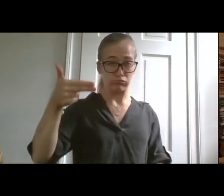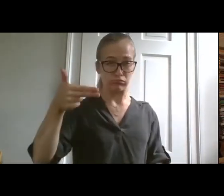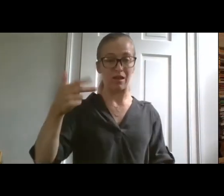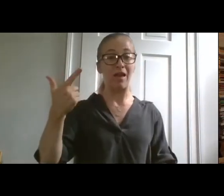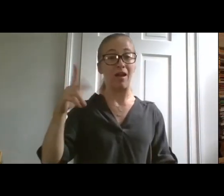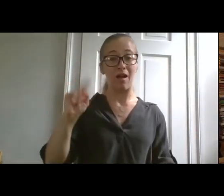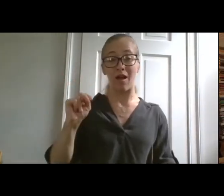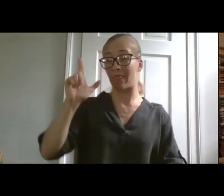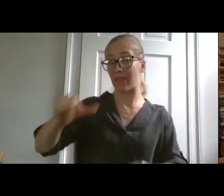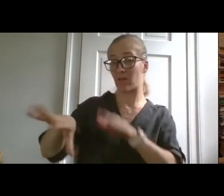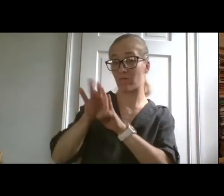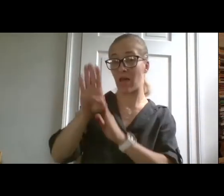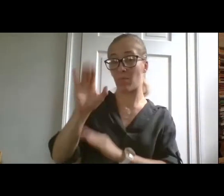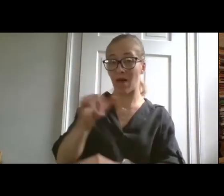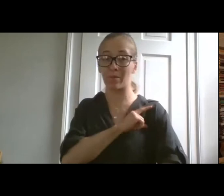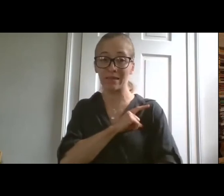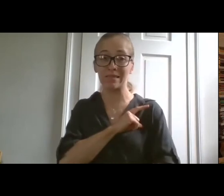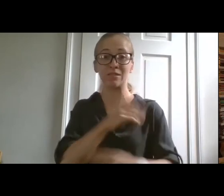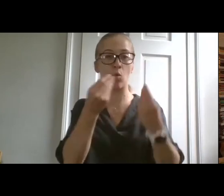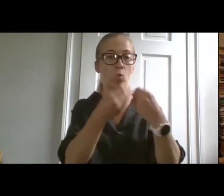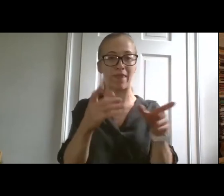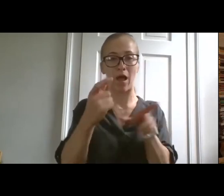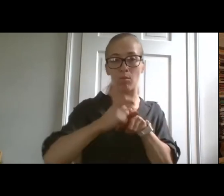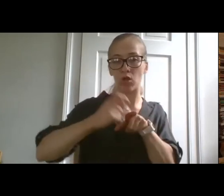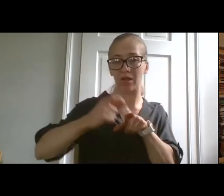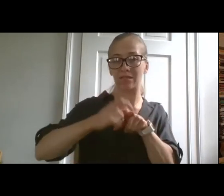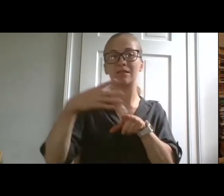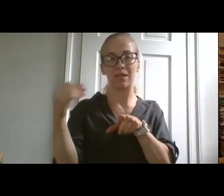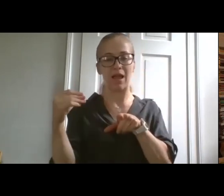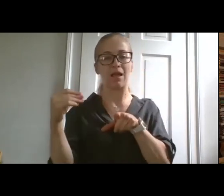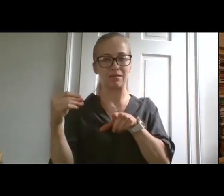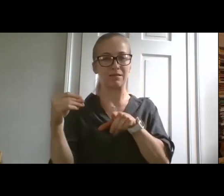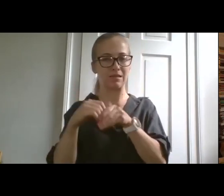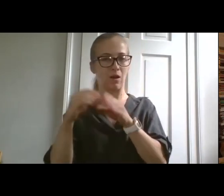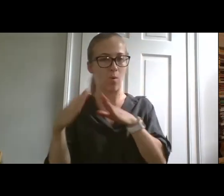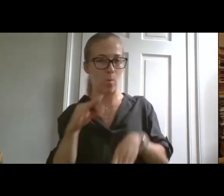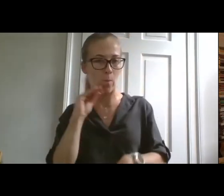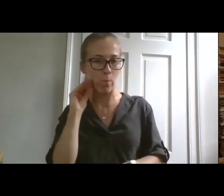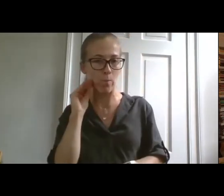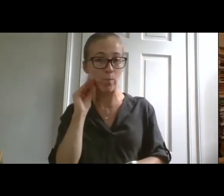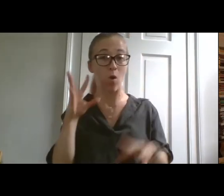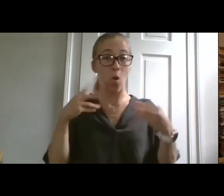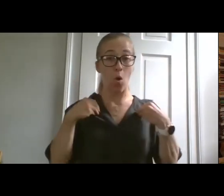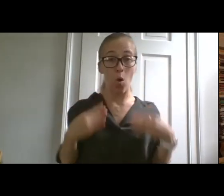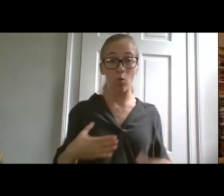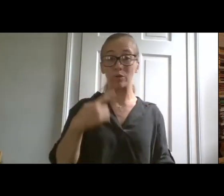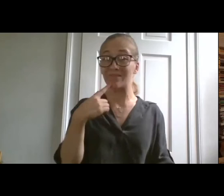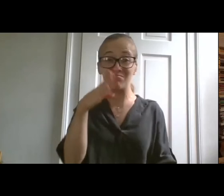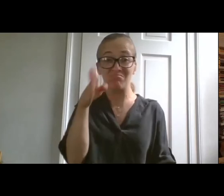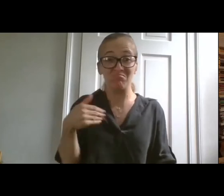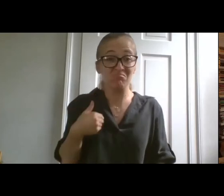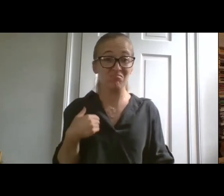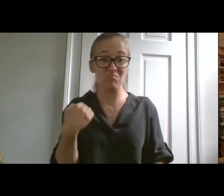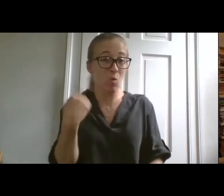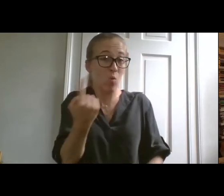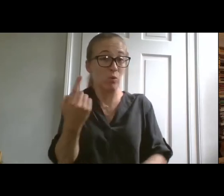found by the police, unloaded, at his home. The owner denied having had it and asserted that he only used it in hunting